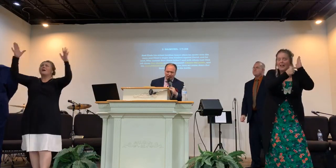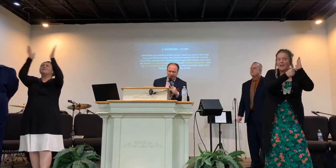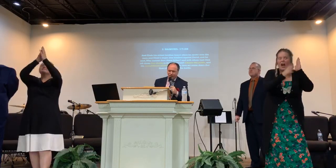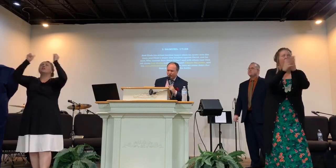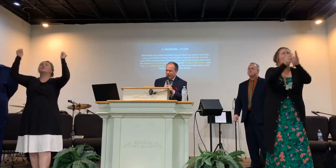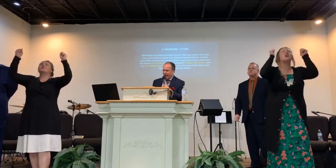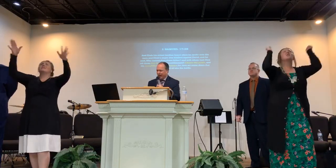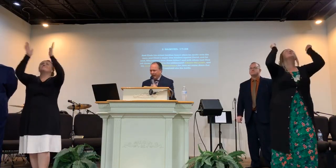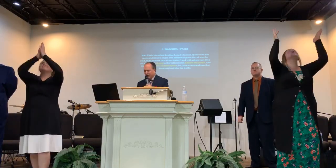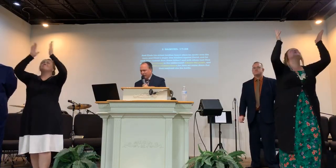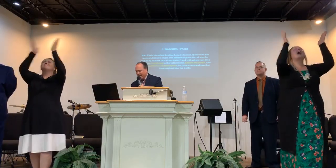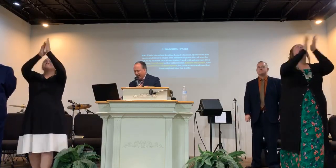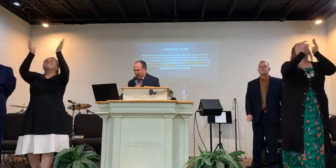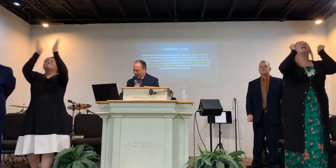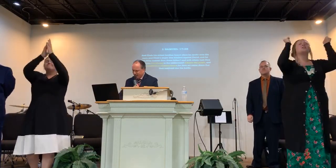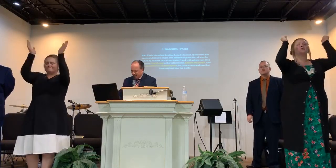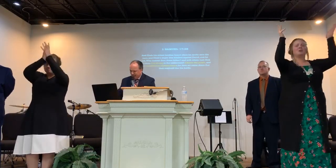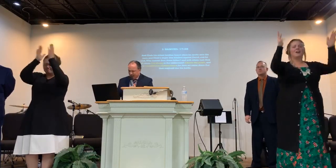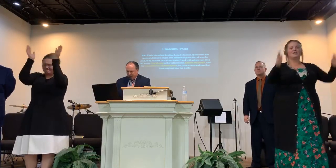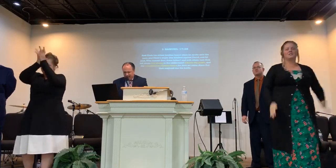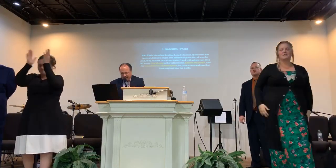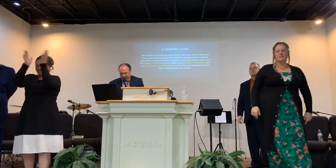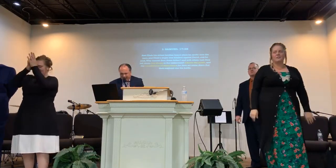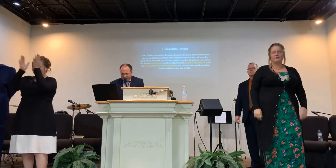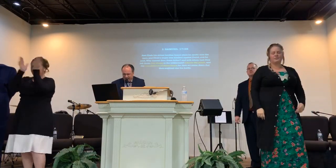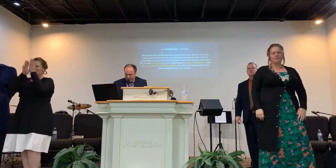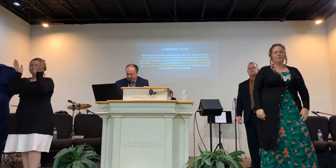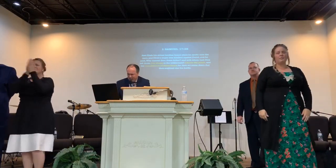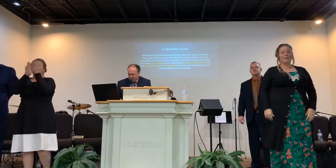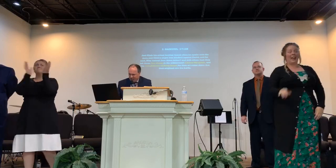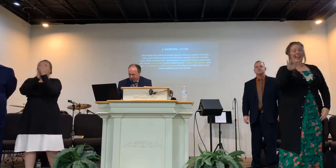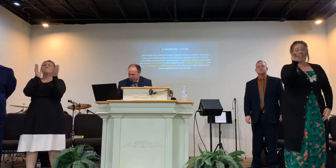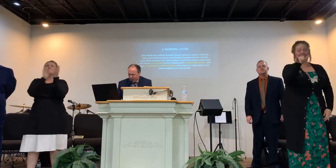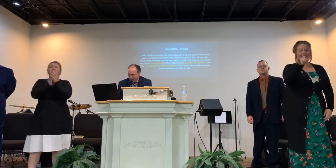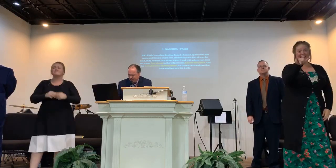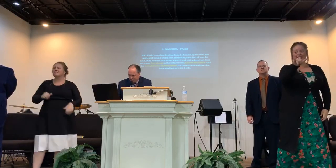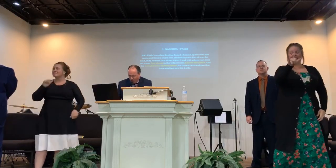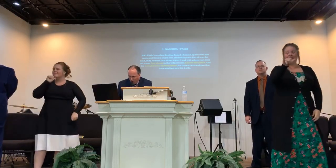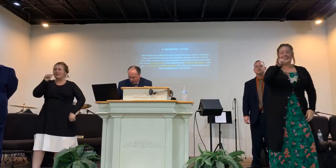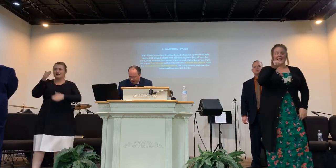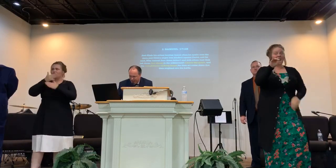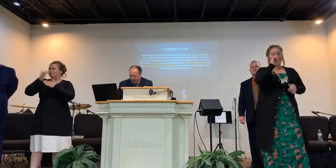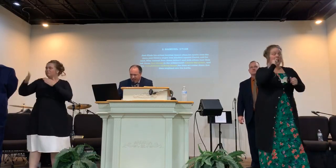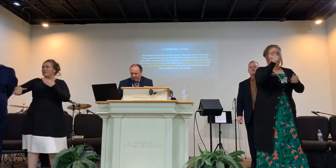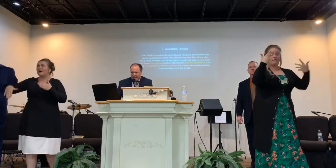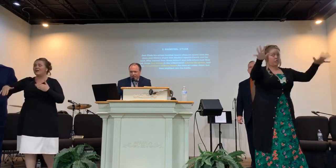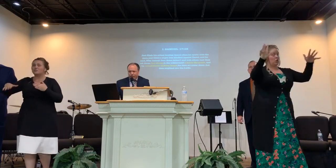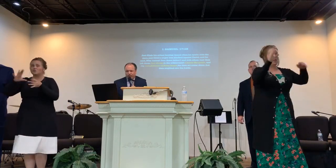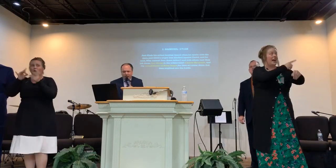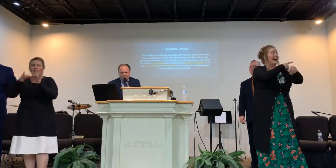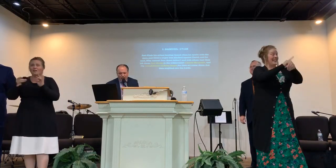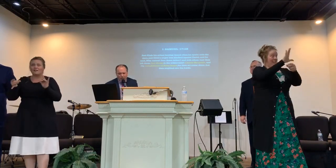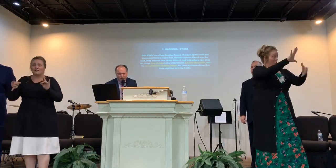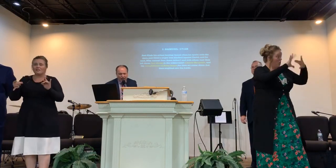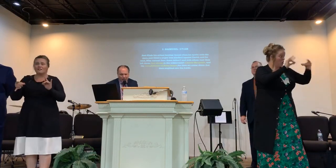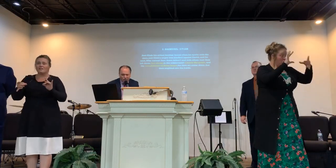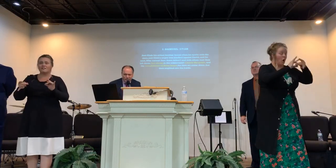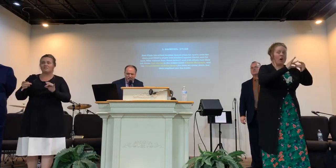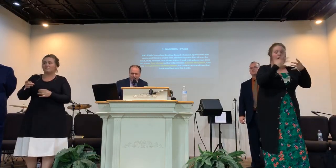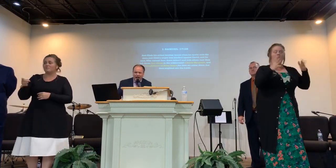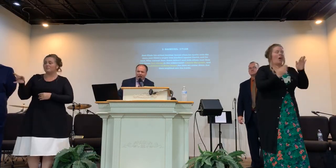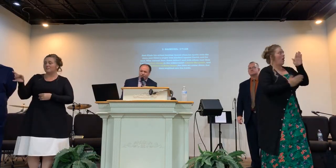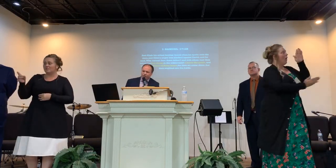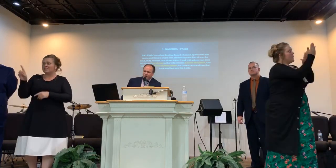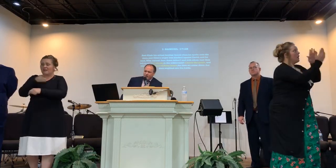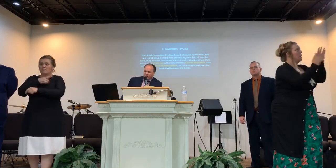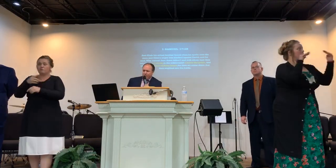Hallelujah, hallelujah, hallelujah. That's not the end of David's story. David faced other battles